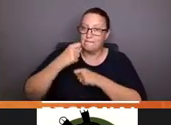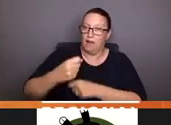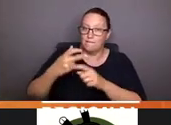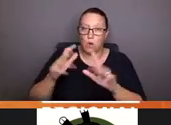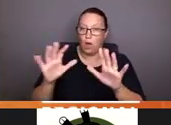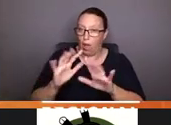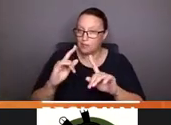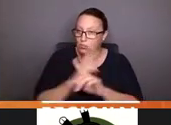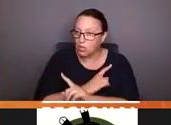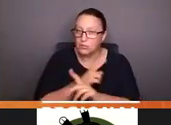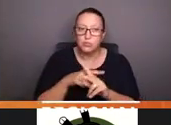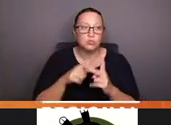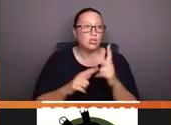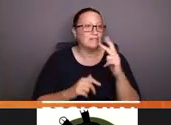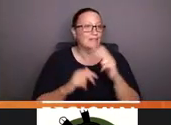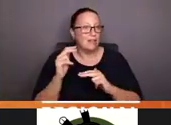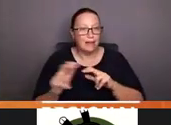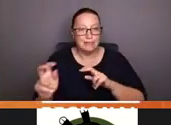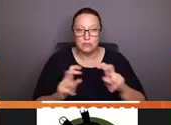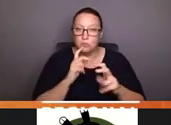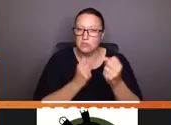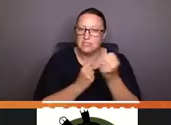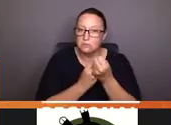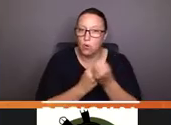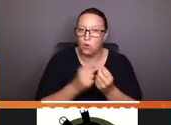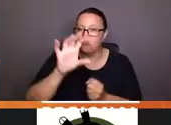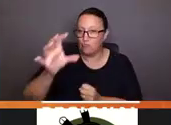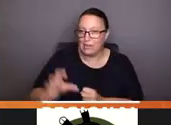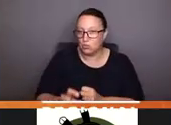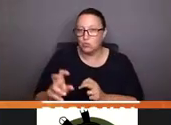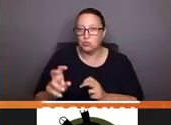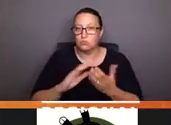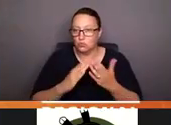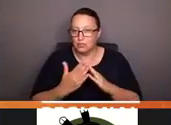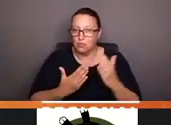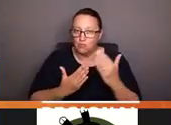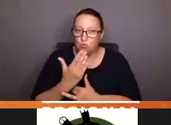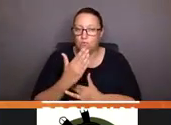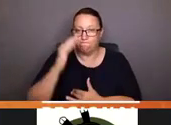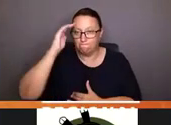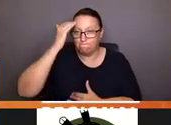develop activities that support regional communities through the impacts of climate change.